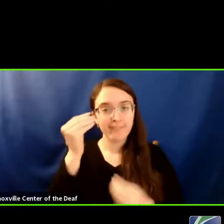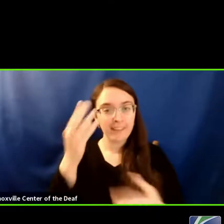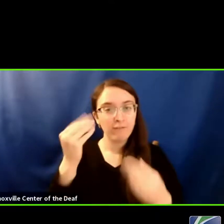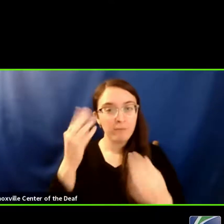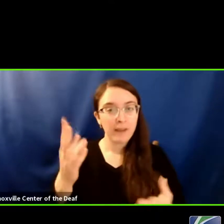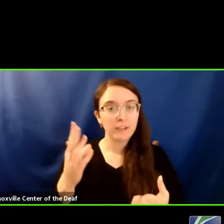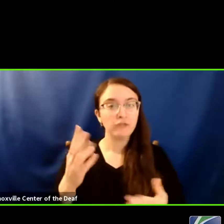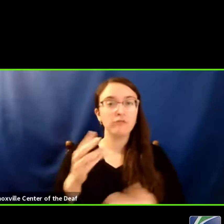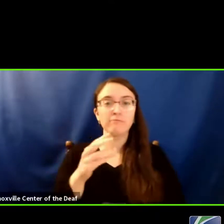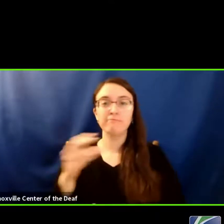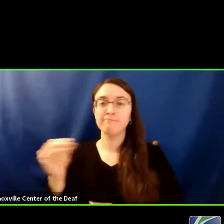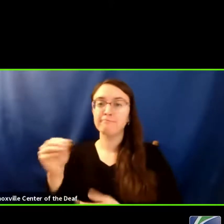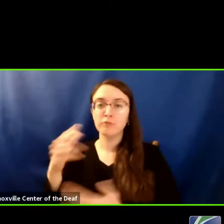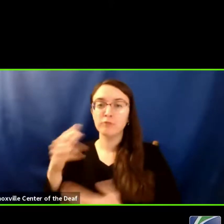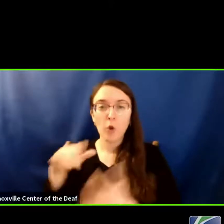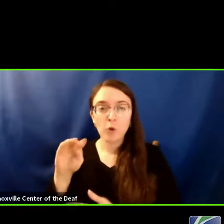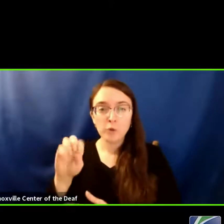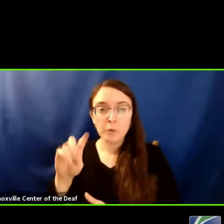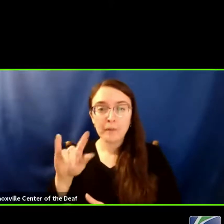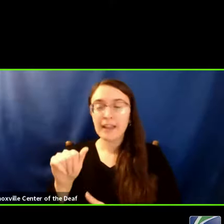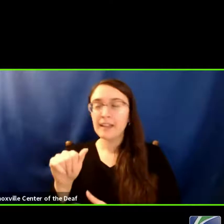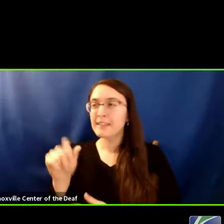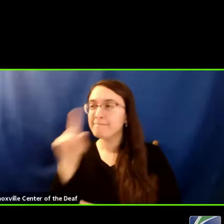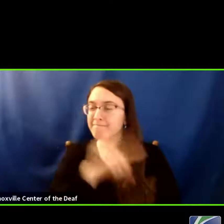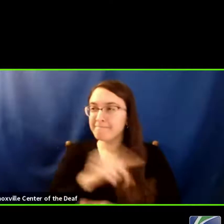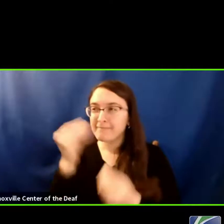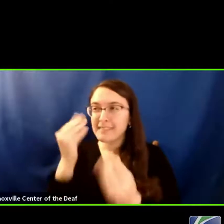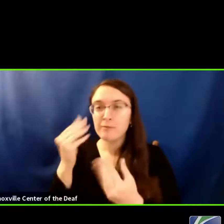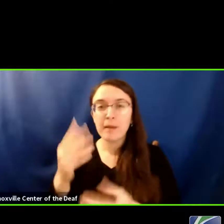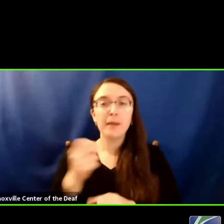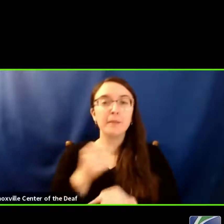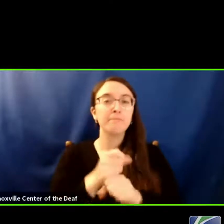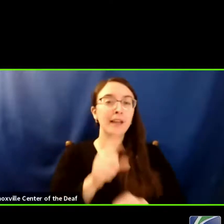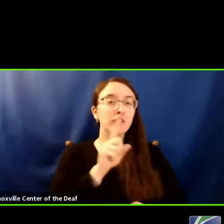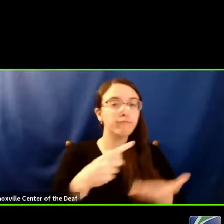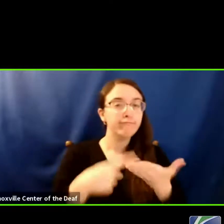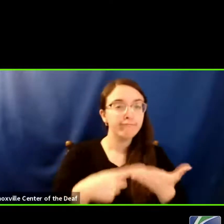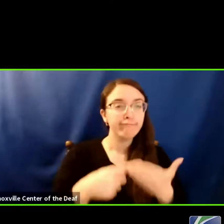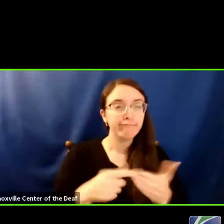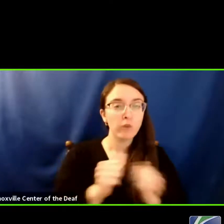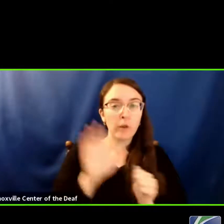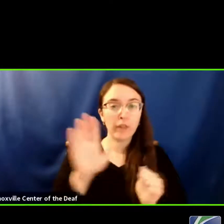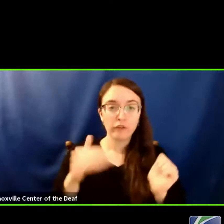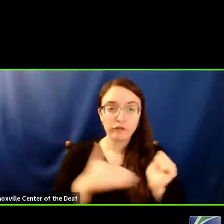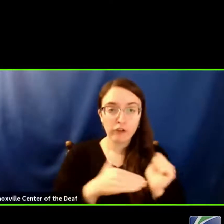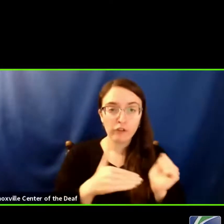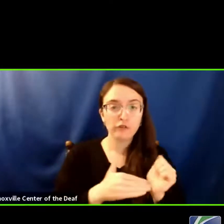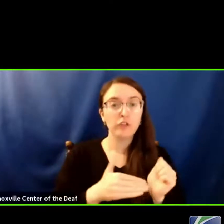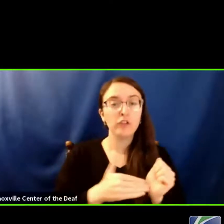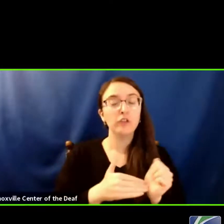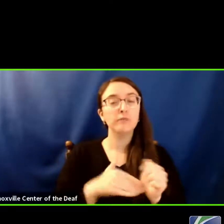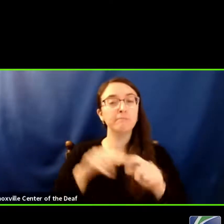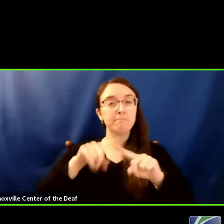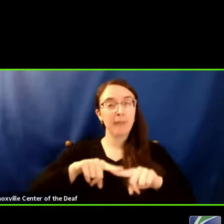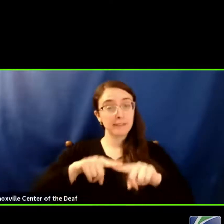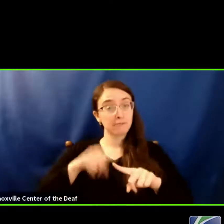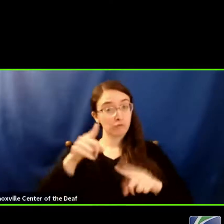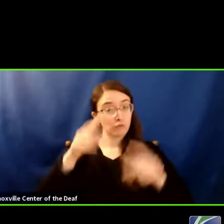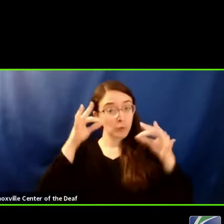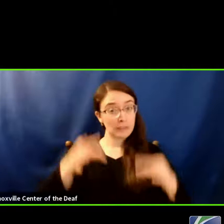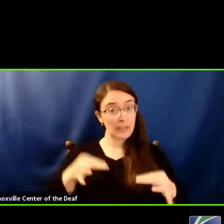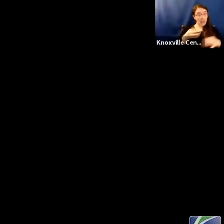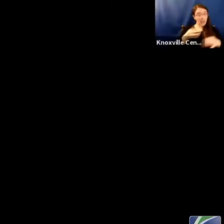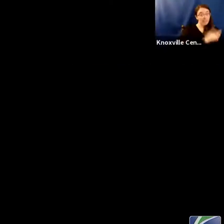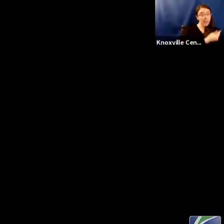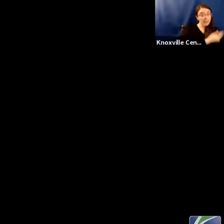sure you're making your decision based on factual information. This is one reason why it's so very important to discuss any